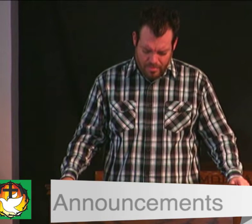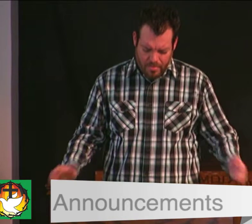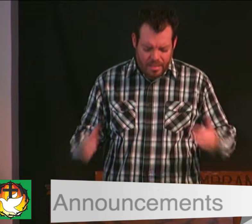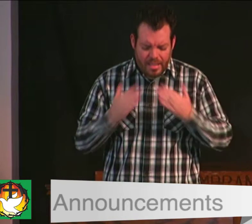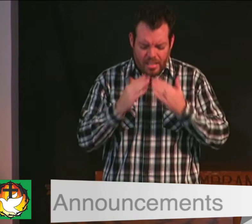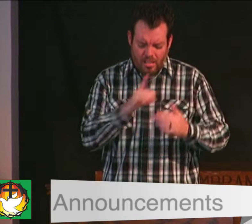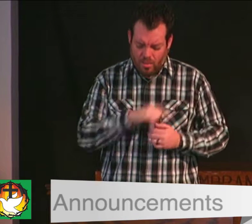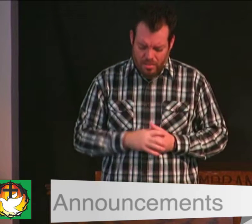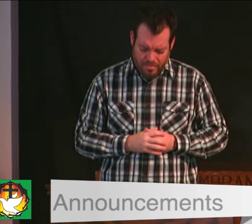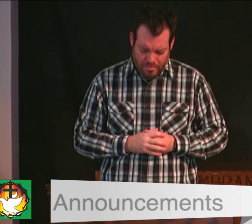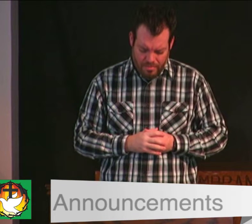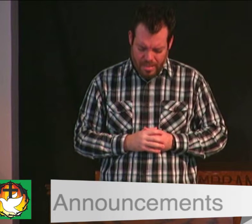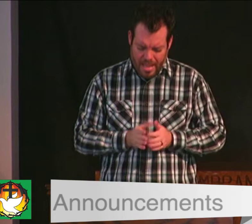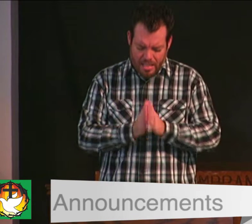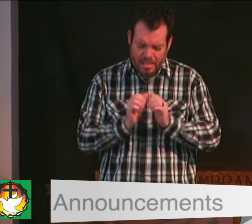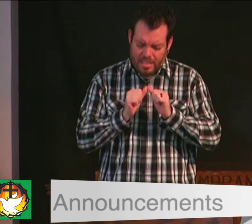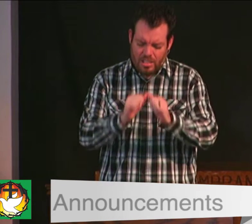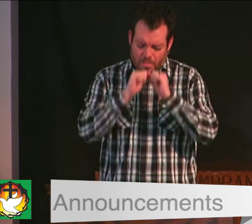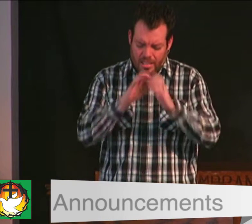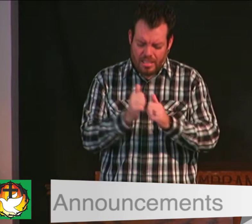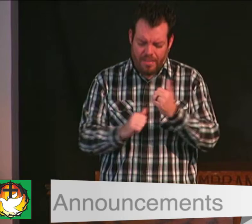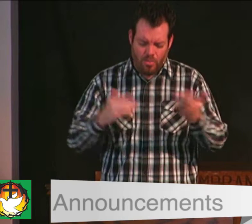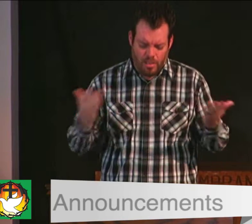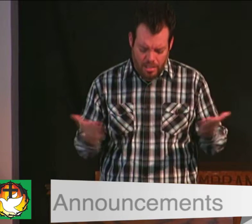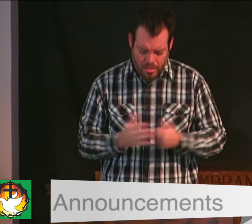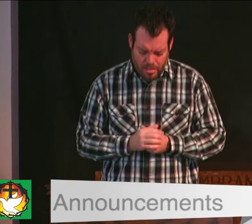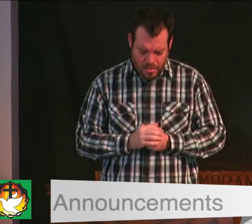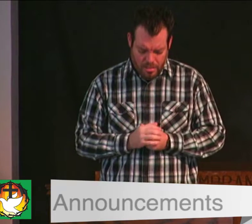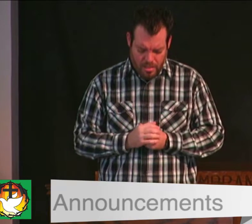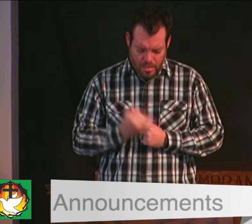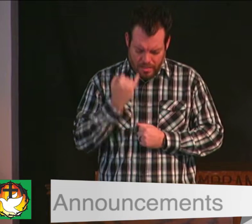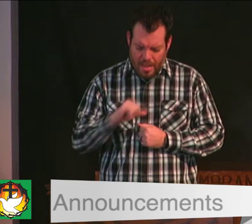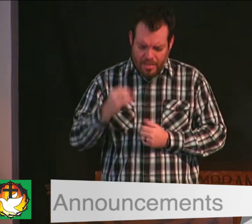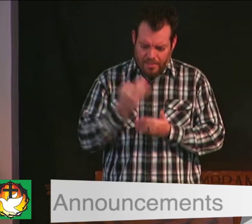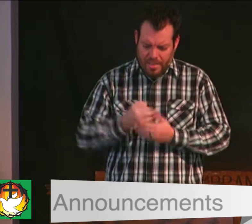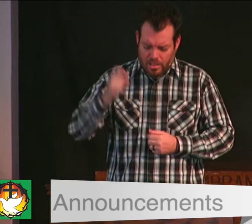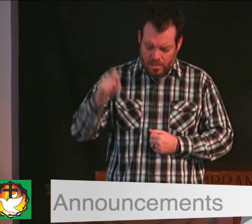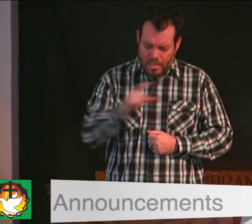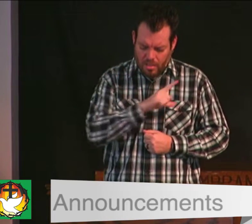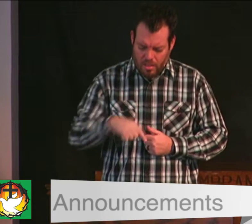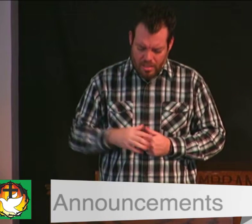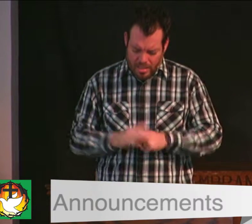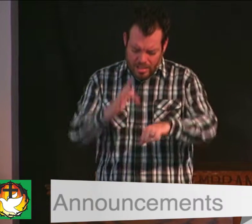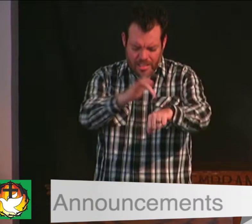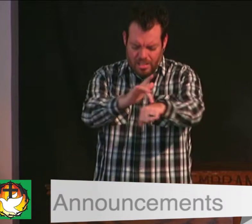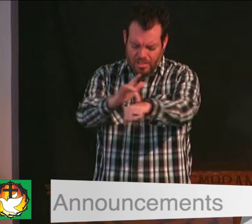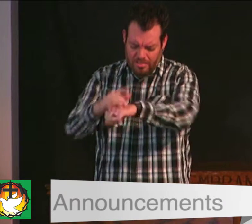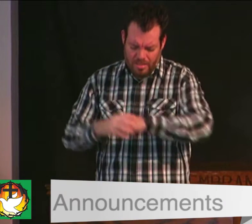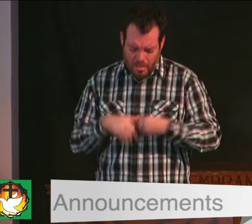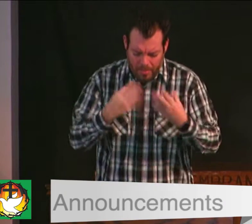We thank you, Lord. And I ask you to continue blessing everyone here. If they have any financial needs, Lord, I ask you to touch them and